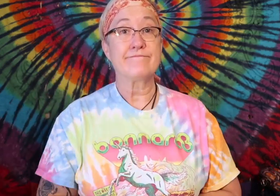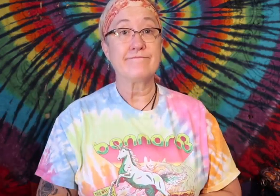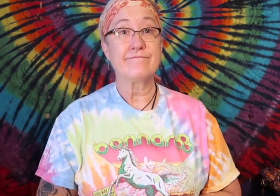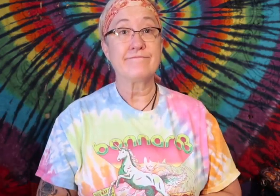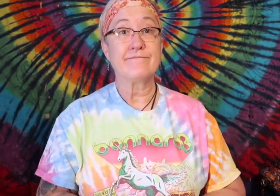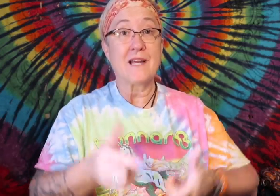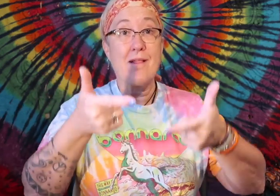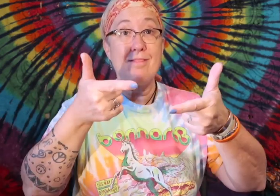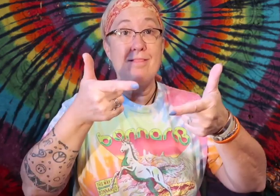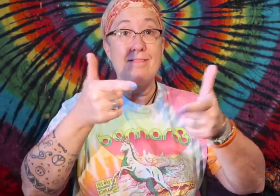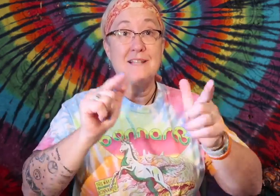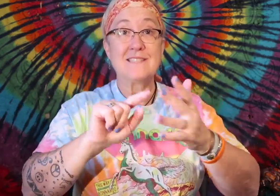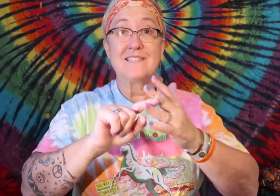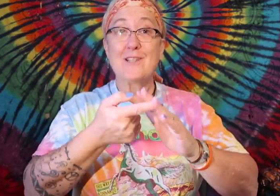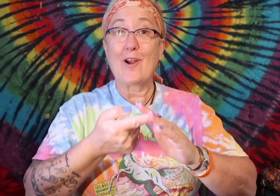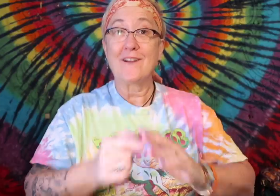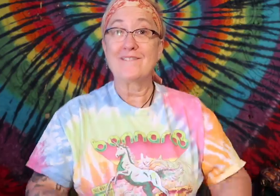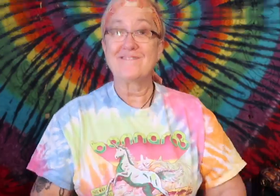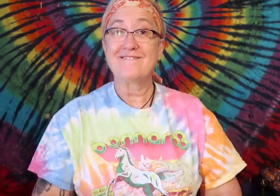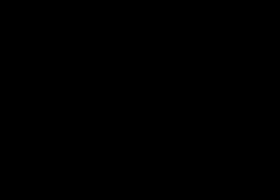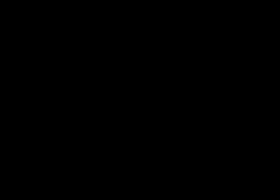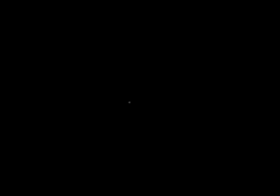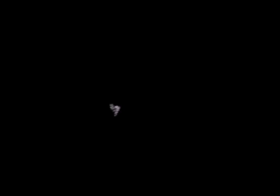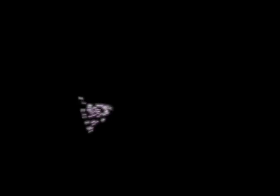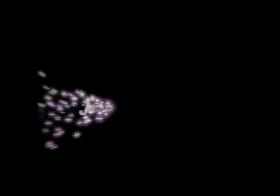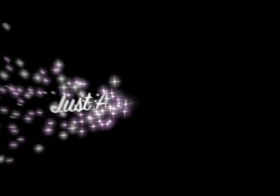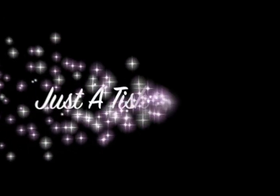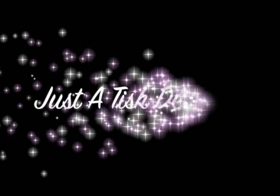language. So let's get started.